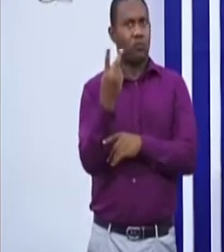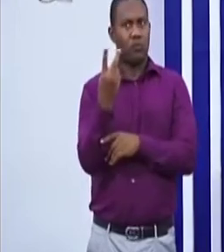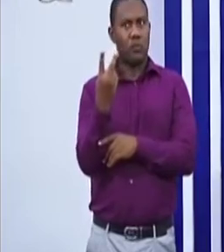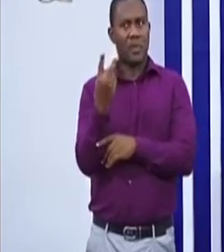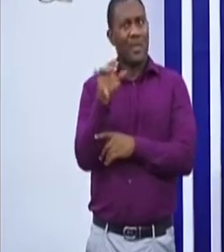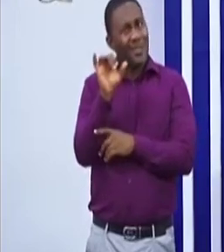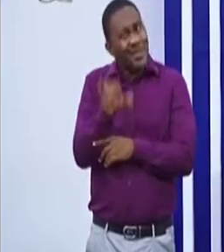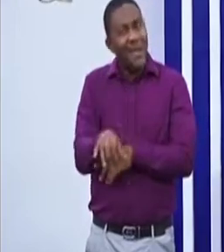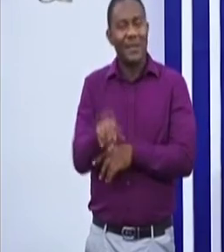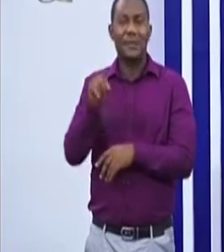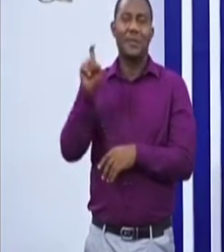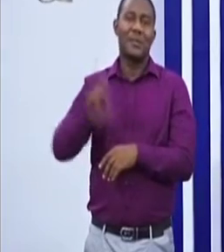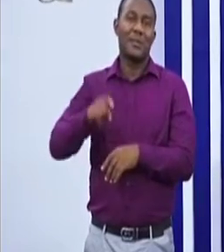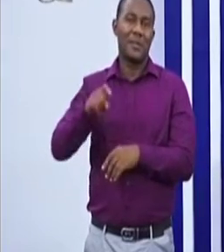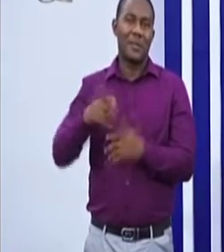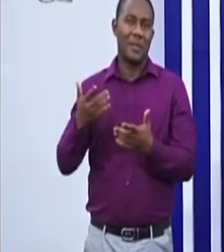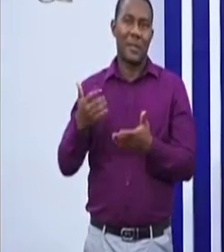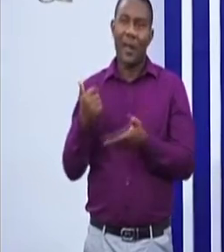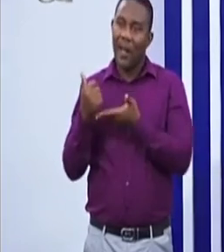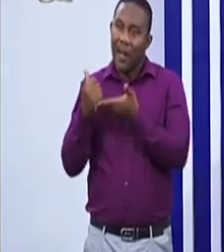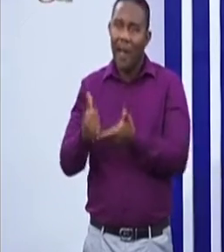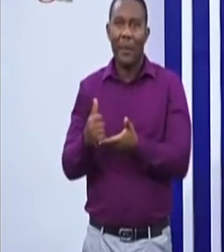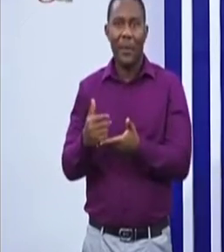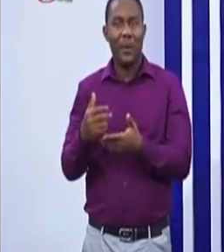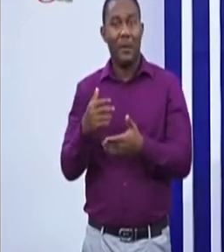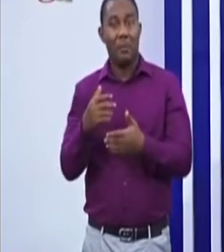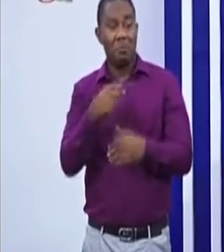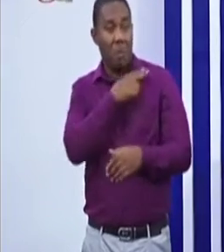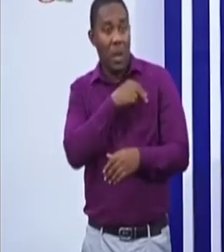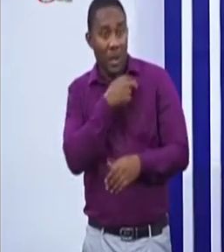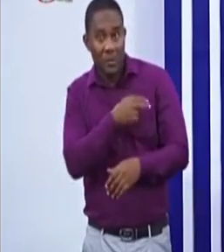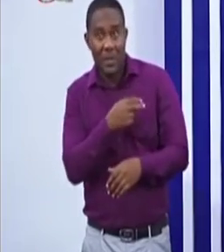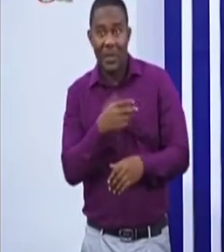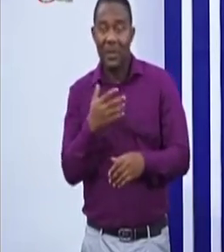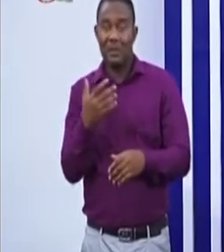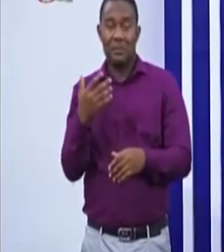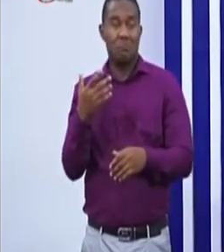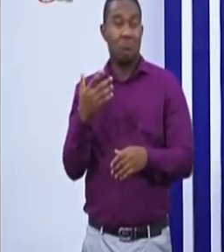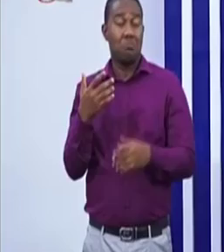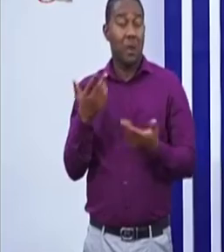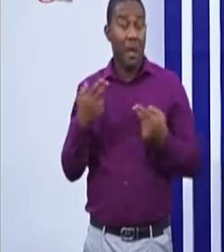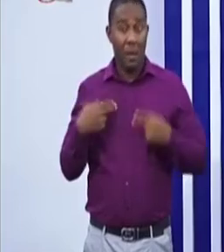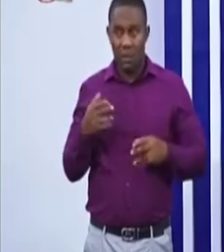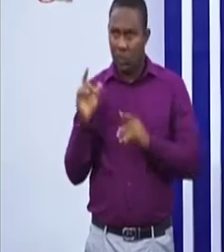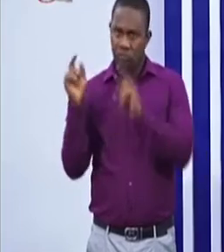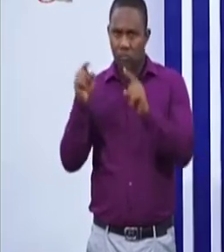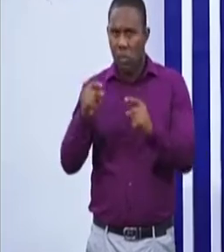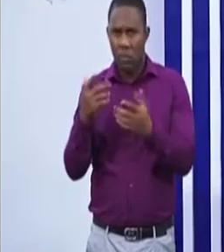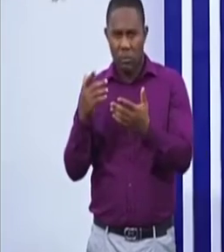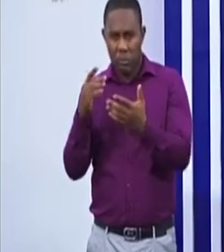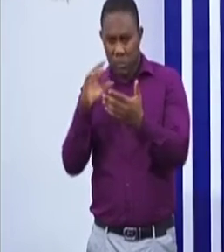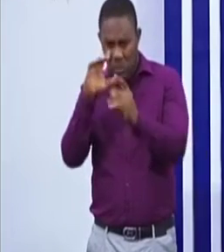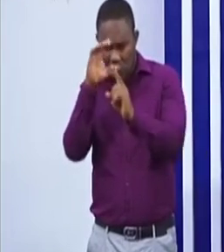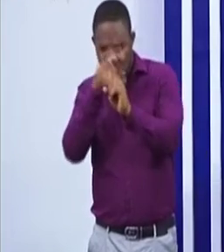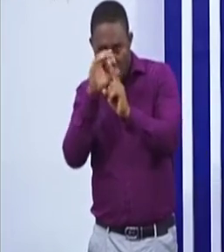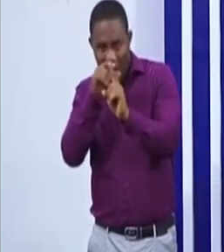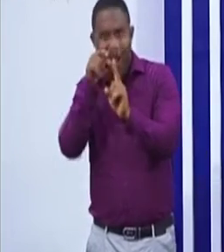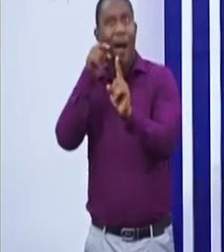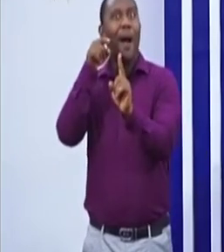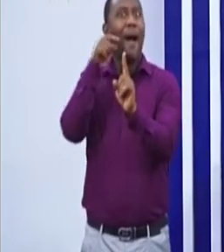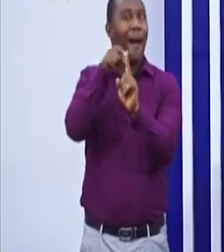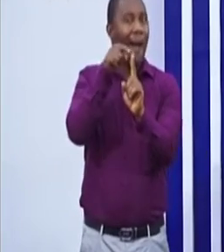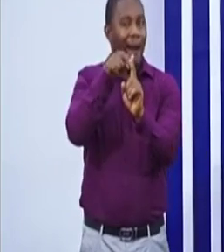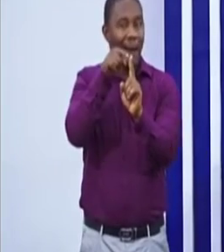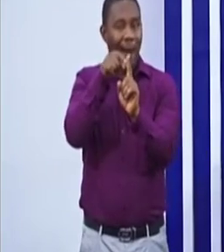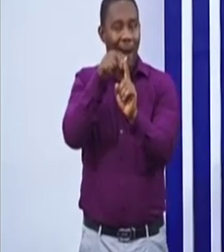ka ɛno ho a ɛboa apɔmudenfoɔ no na ɔmo atumi a zero in straight away ɛwɔ baabi a ɔhaw